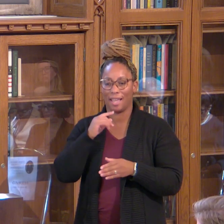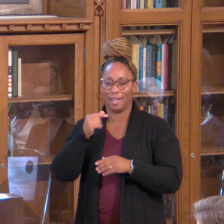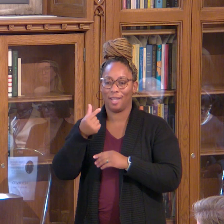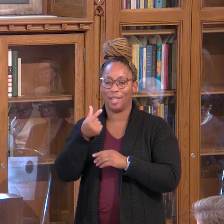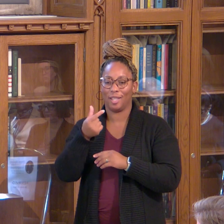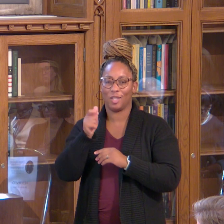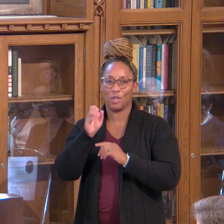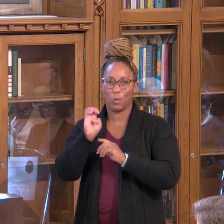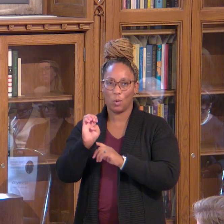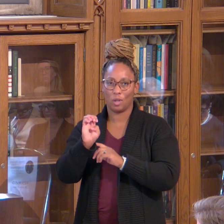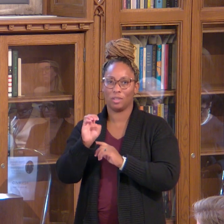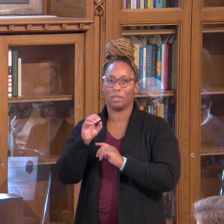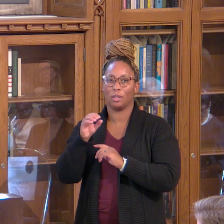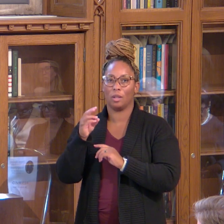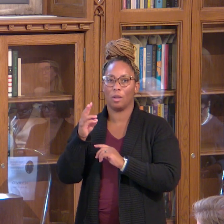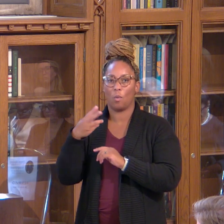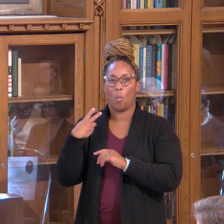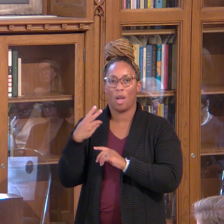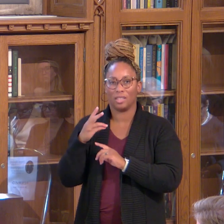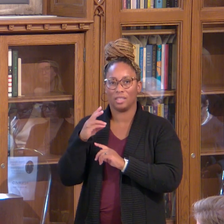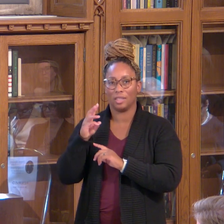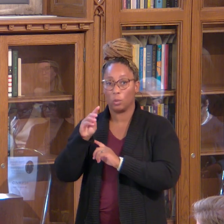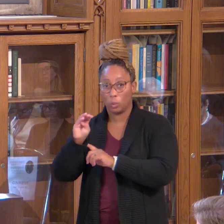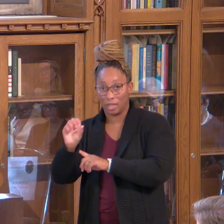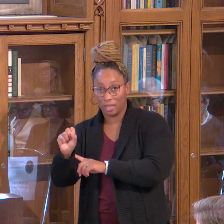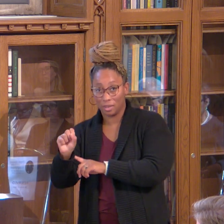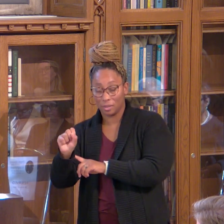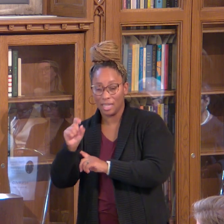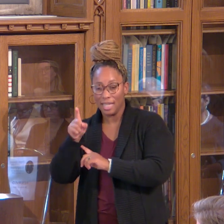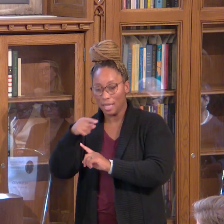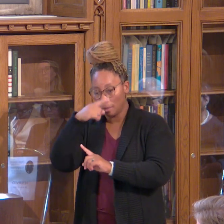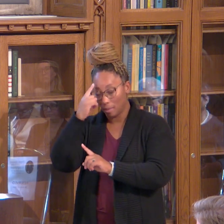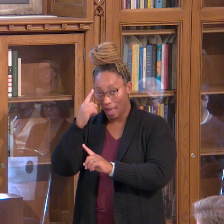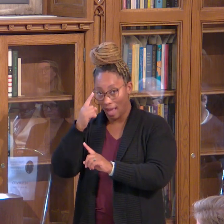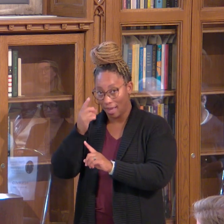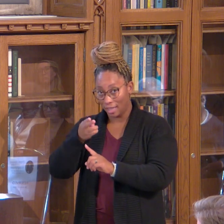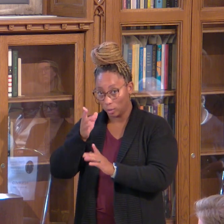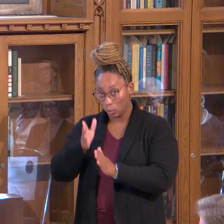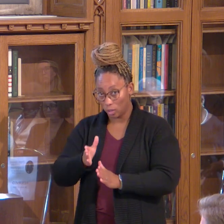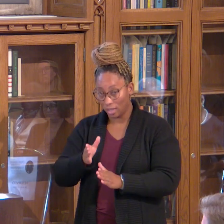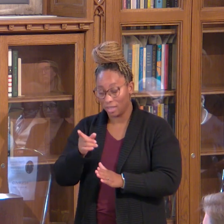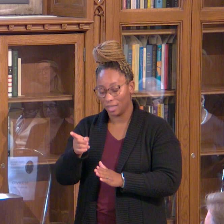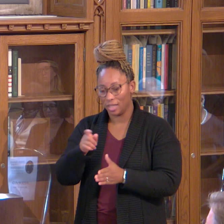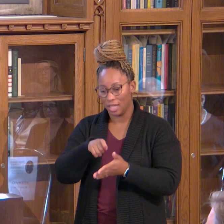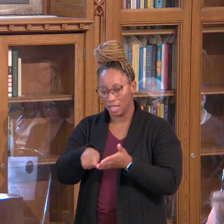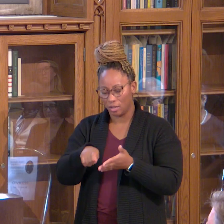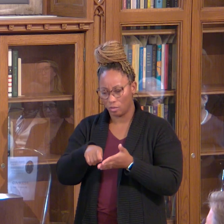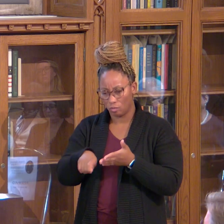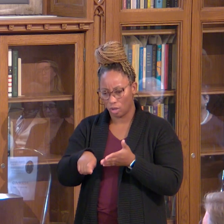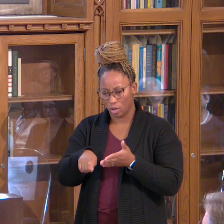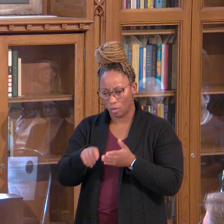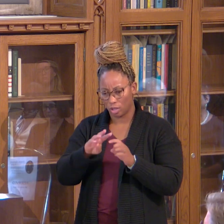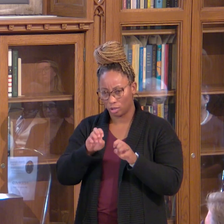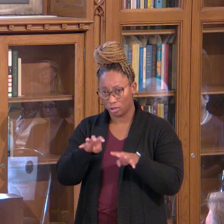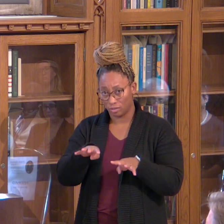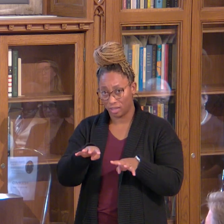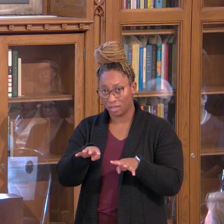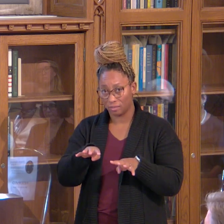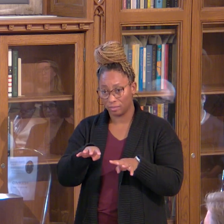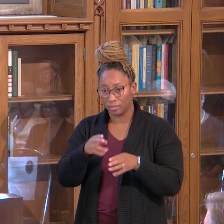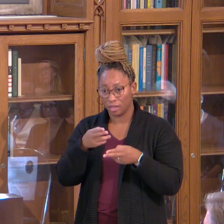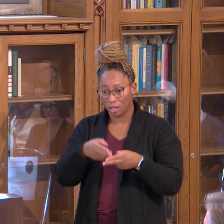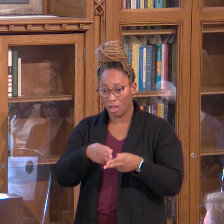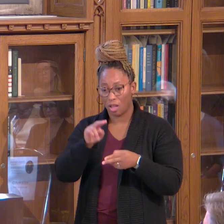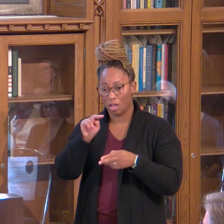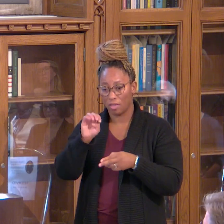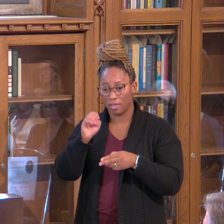Washington Williams now George Washington Williams was a black historian who wrote a survey called The